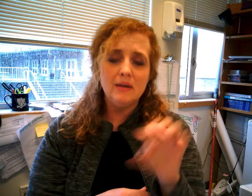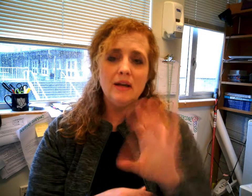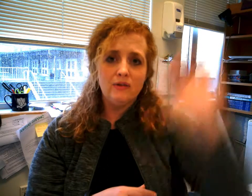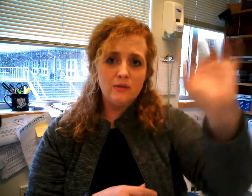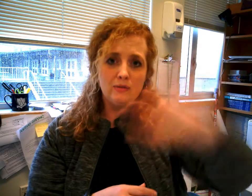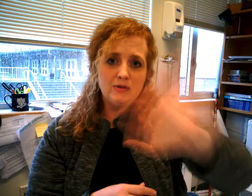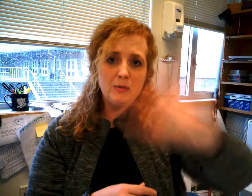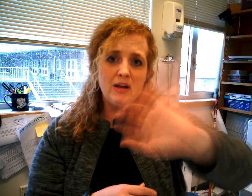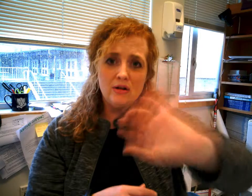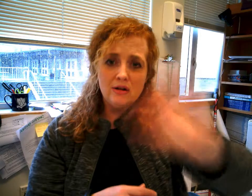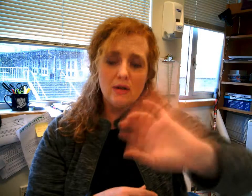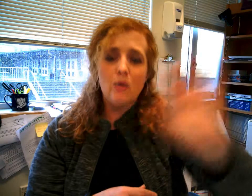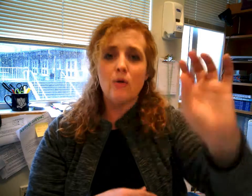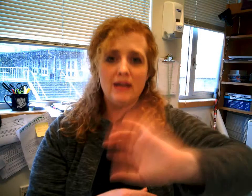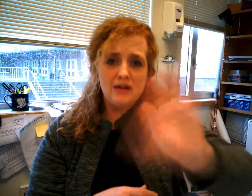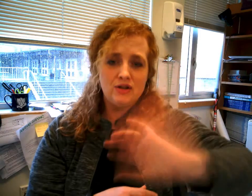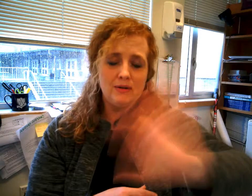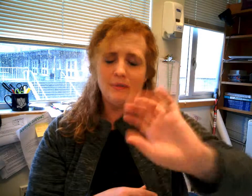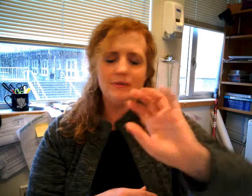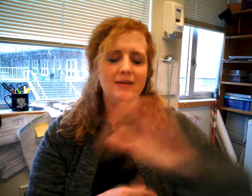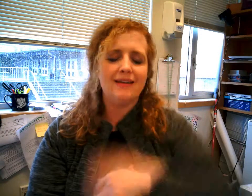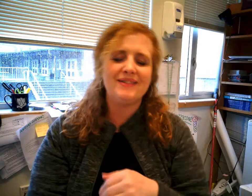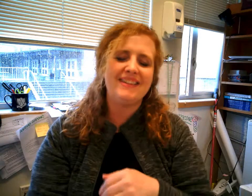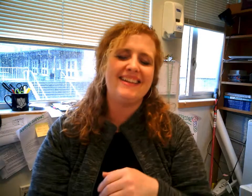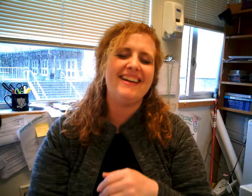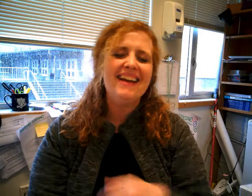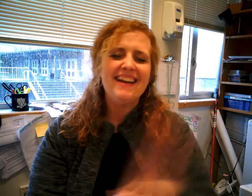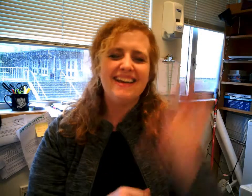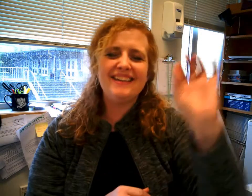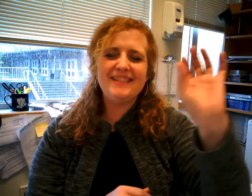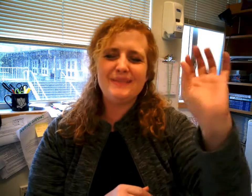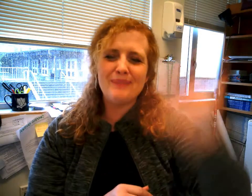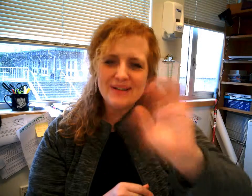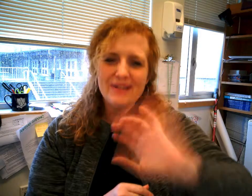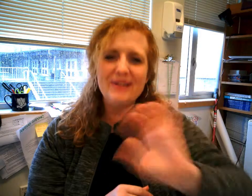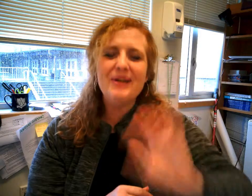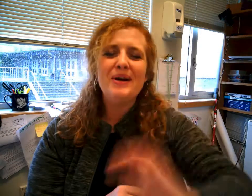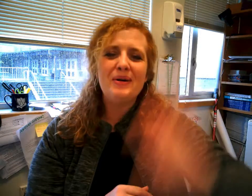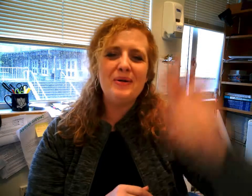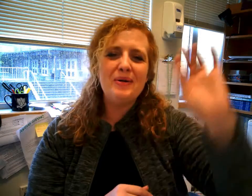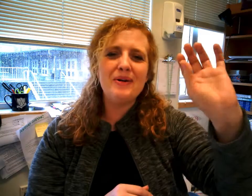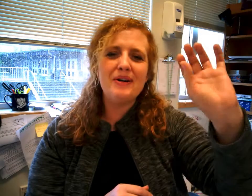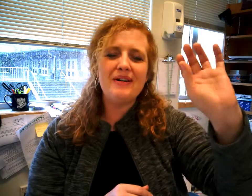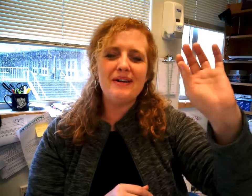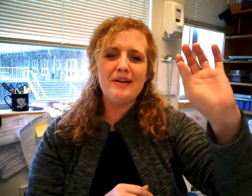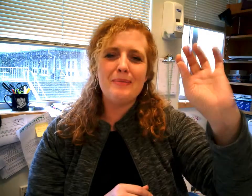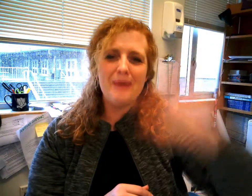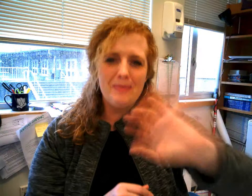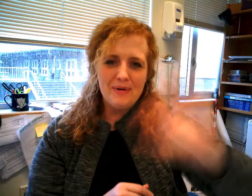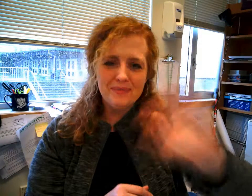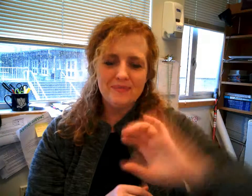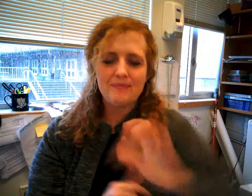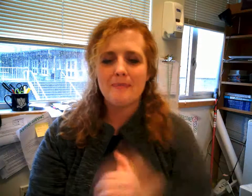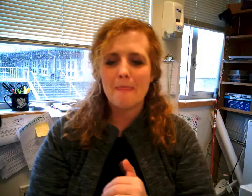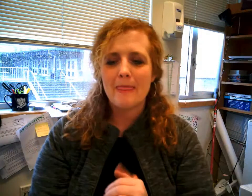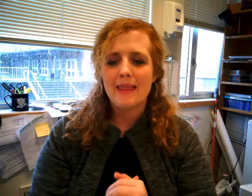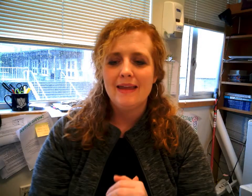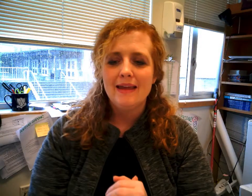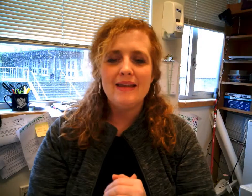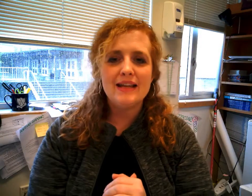So sprinkle or ketchup, sorry, sprinkle or pepper. The next one